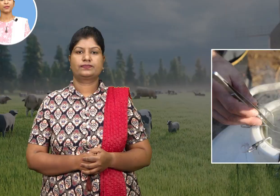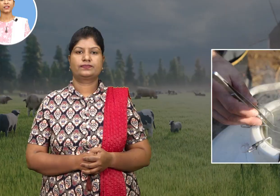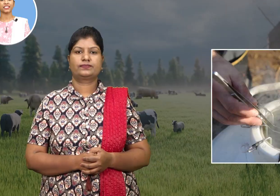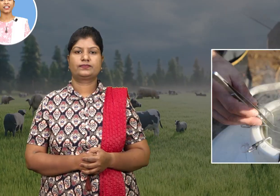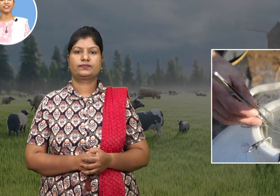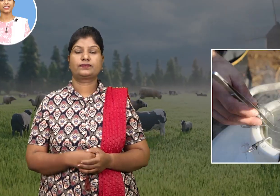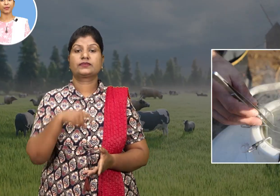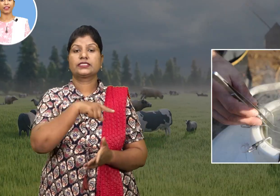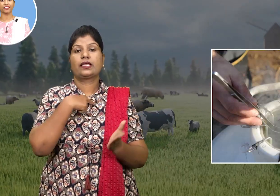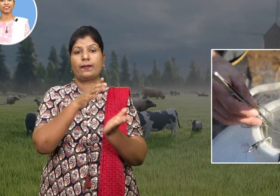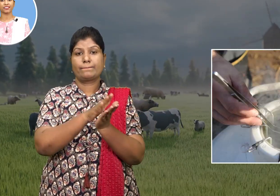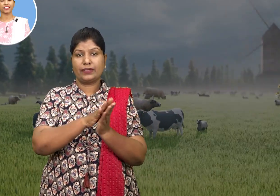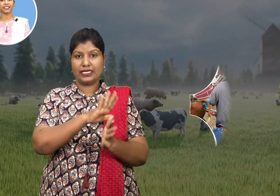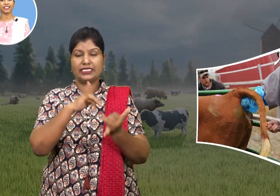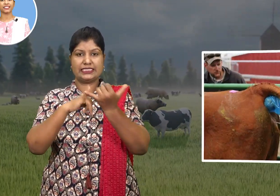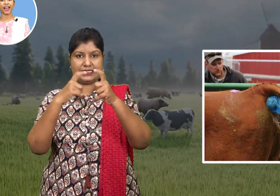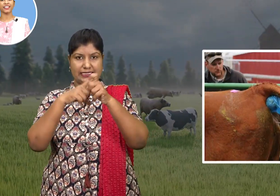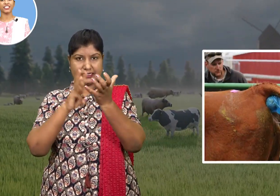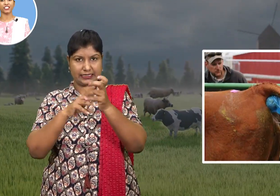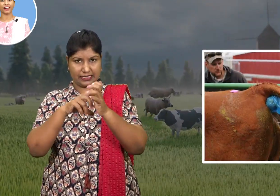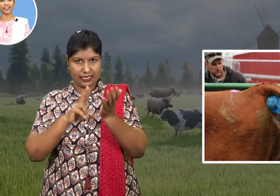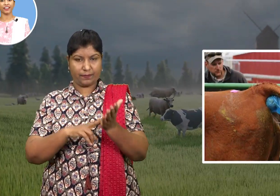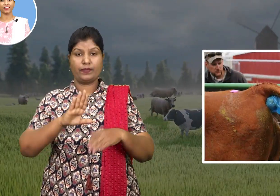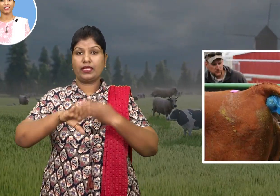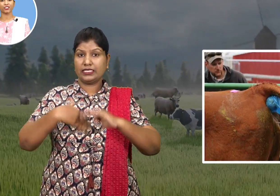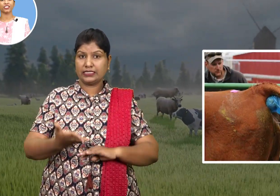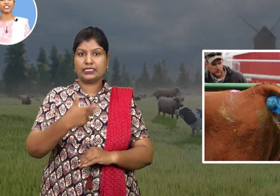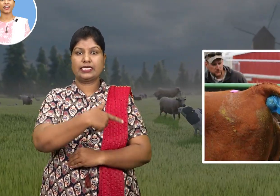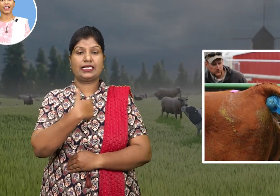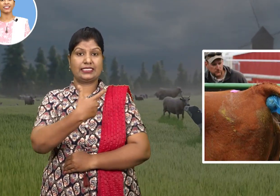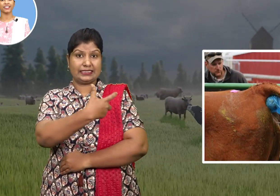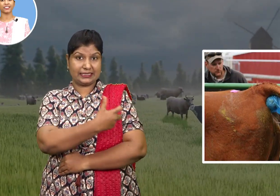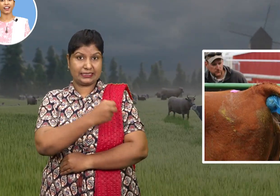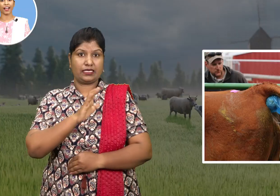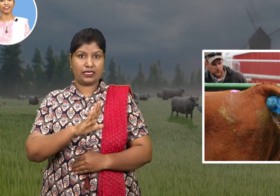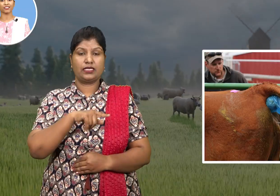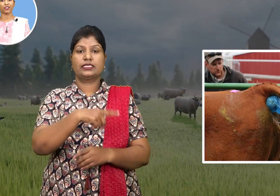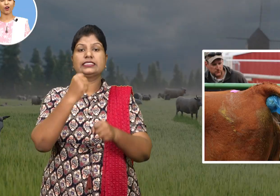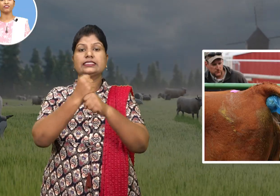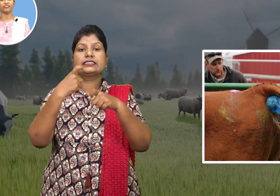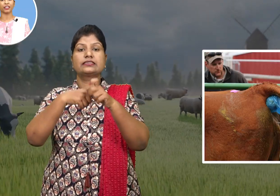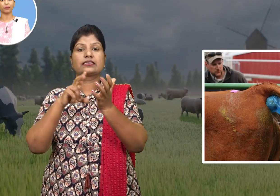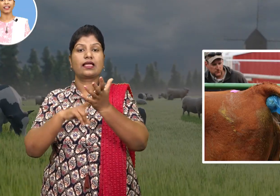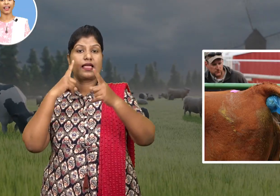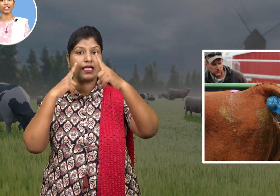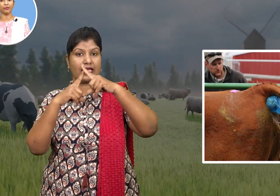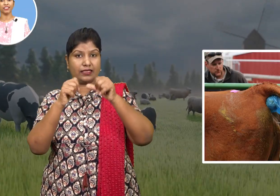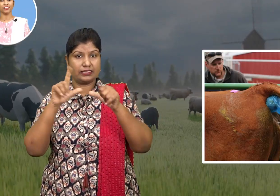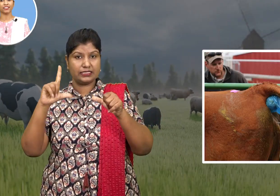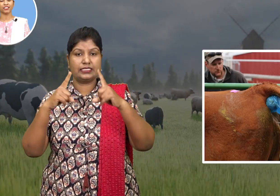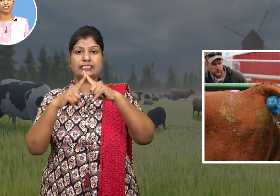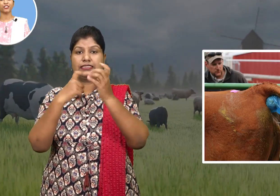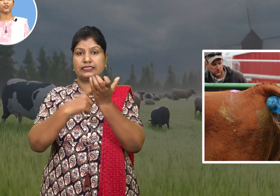The preserved semen is then injected to the genital tract of the female